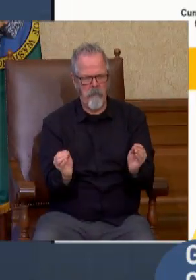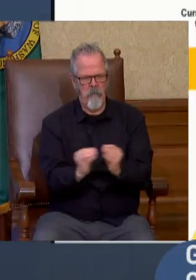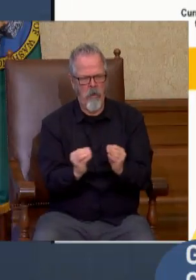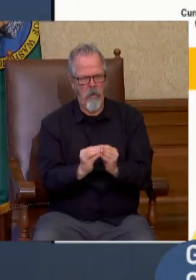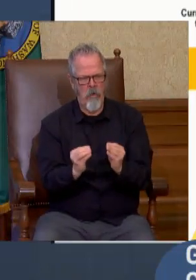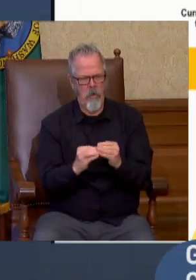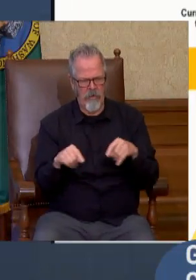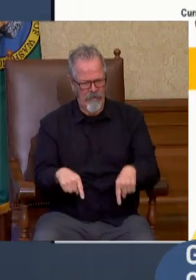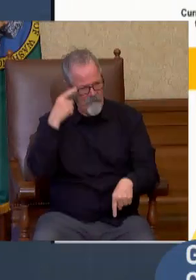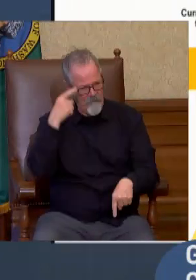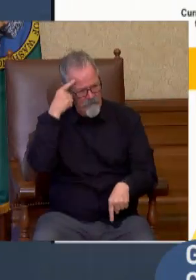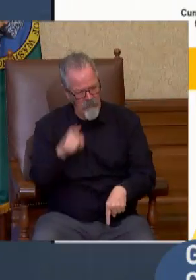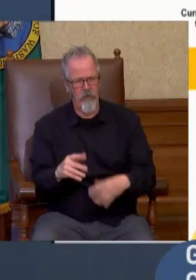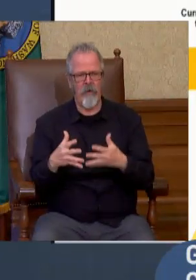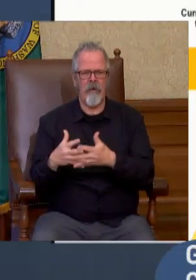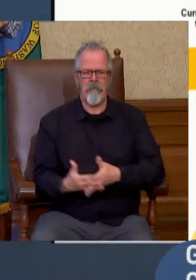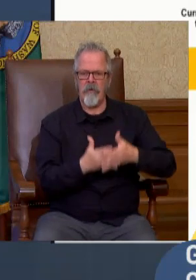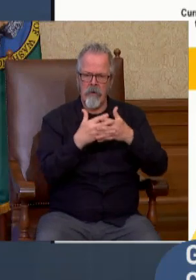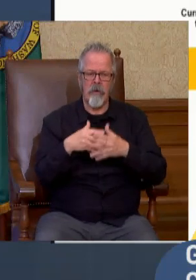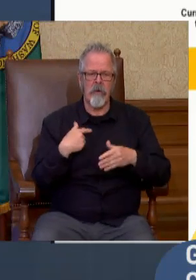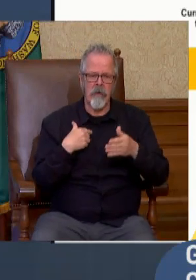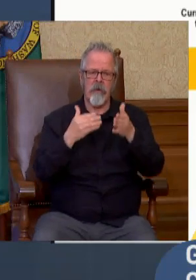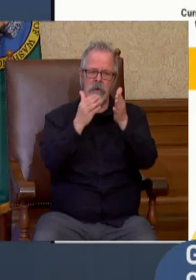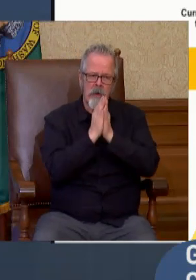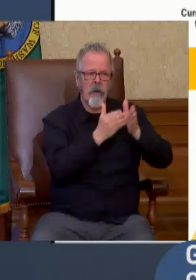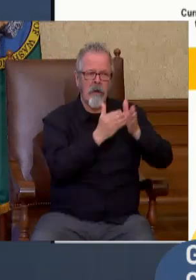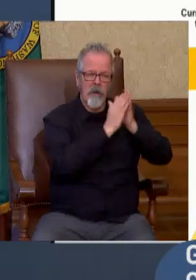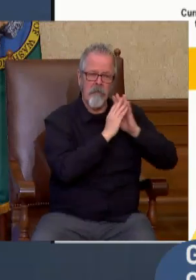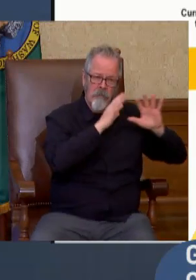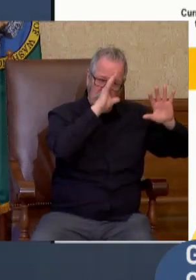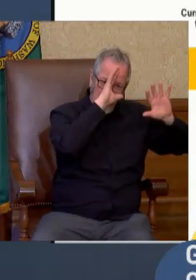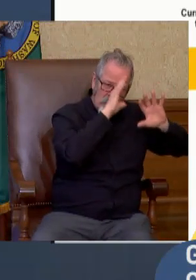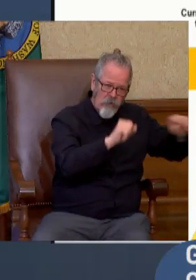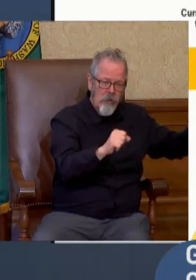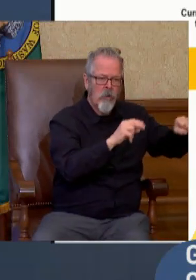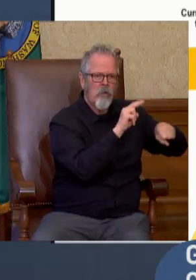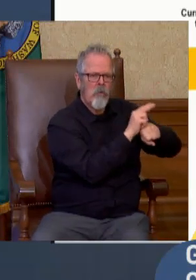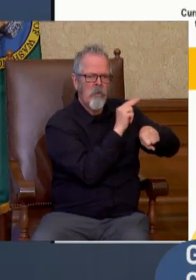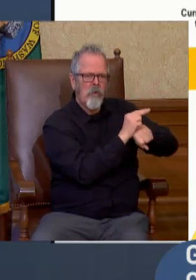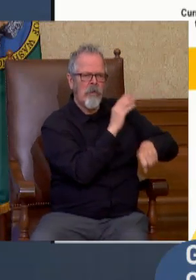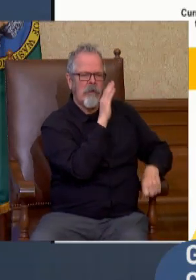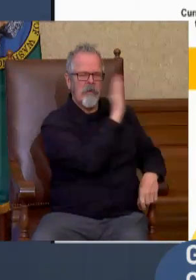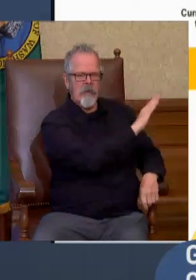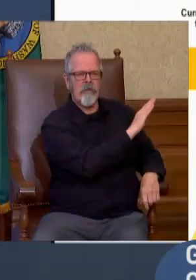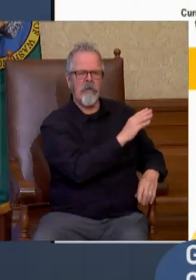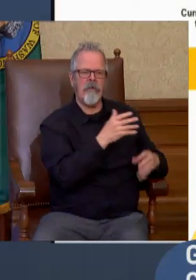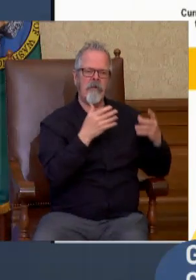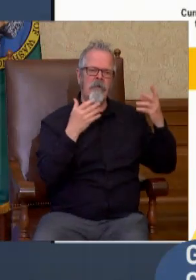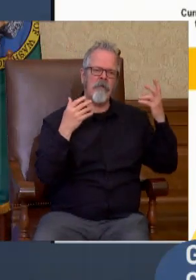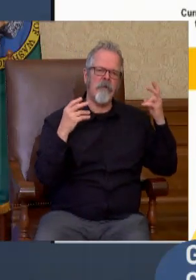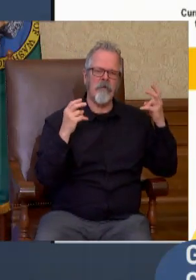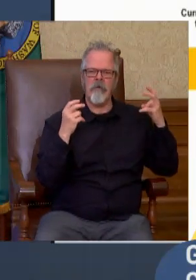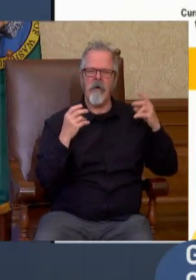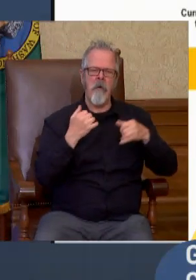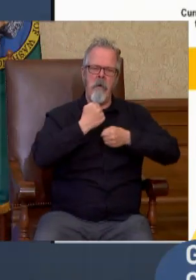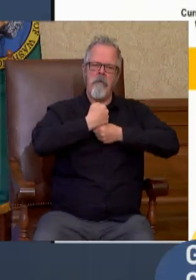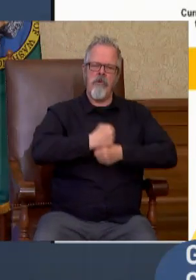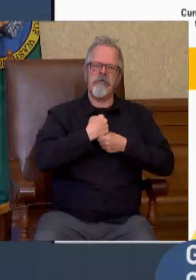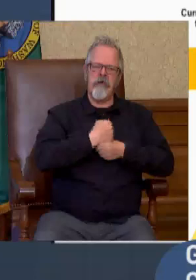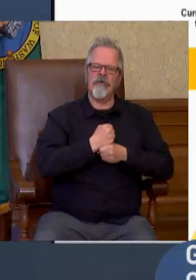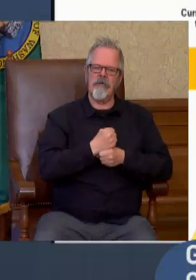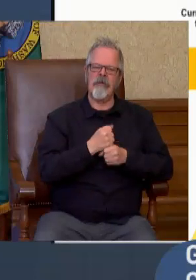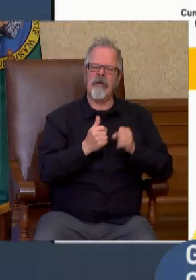to essentially order companies to make these products. We are desperately in need of this so we can get people tested in our long-term